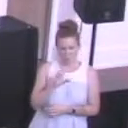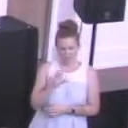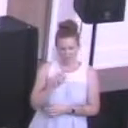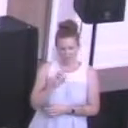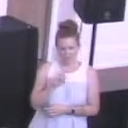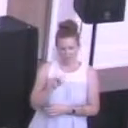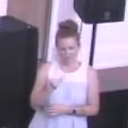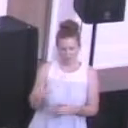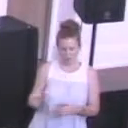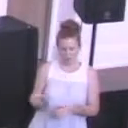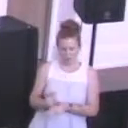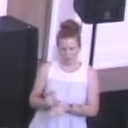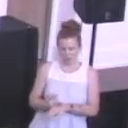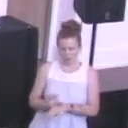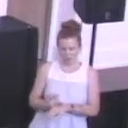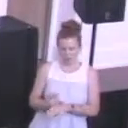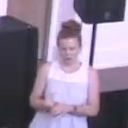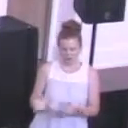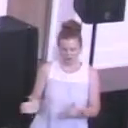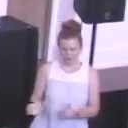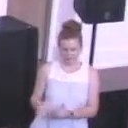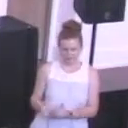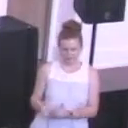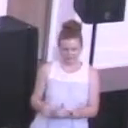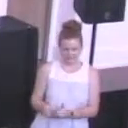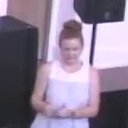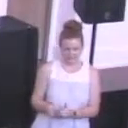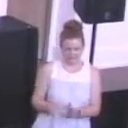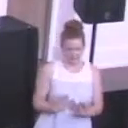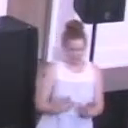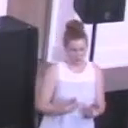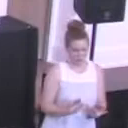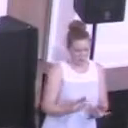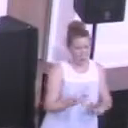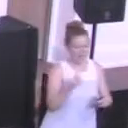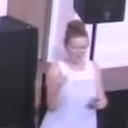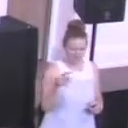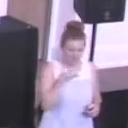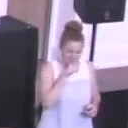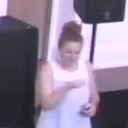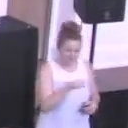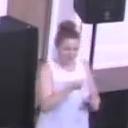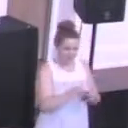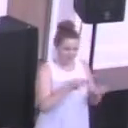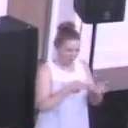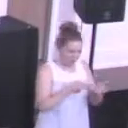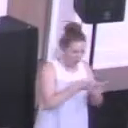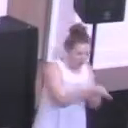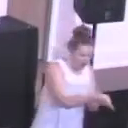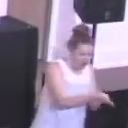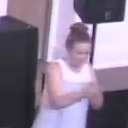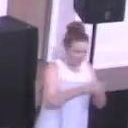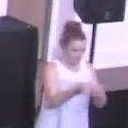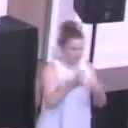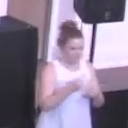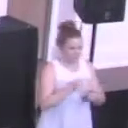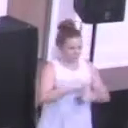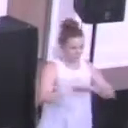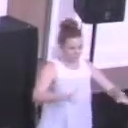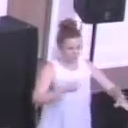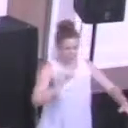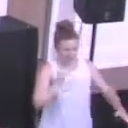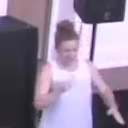are the only honest people in some churches. Amen? Okay, we're going to be honest today. Say, do not, do not.